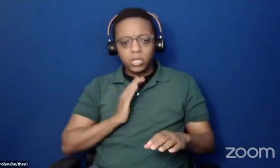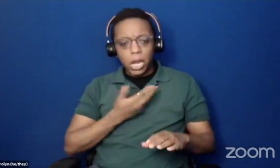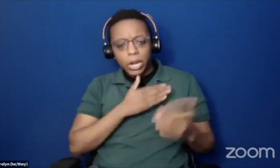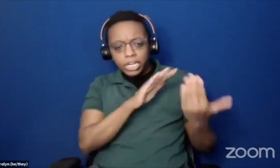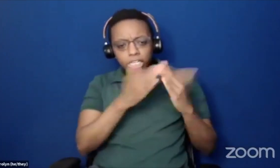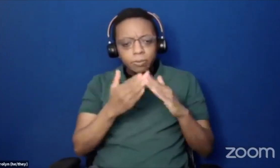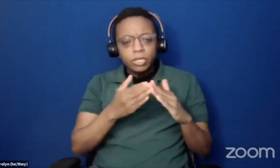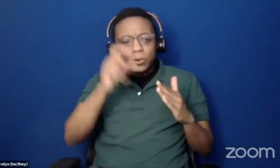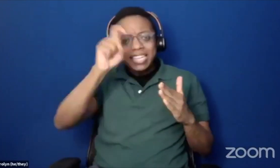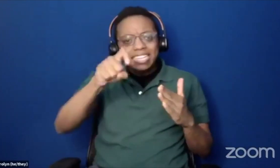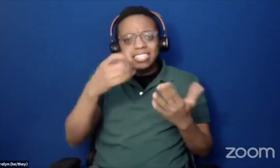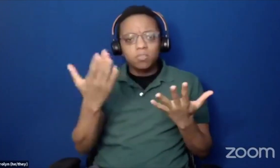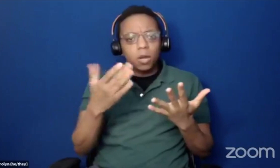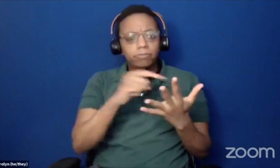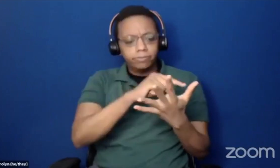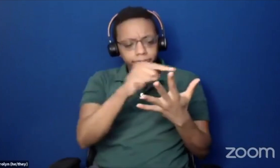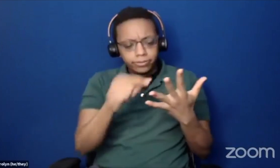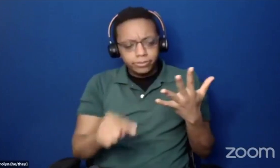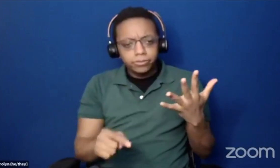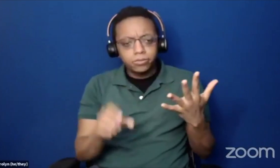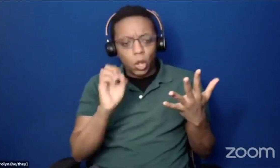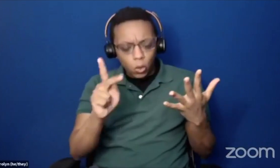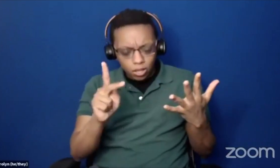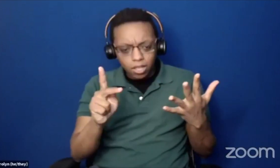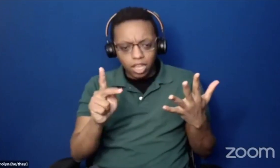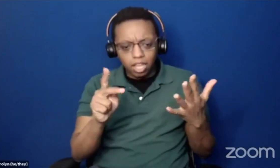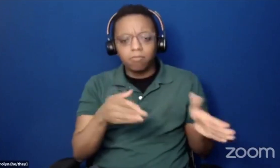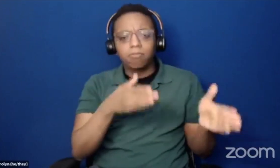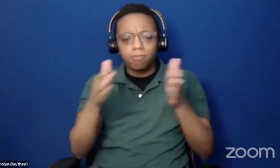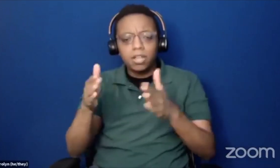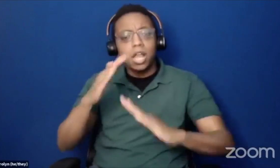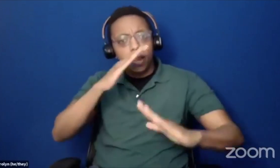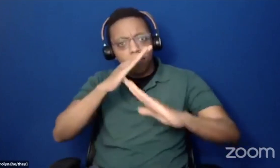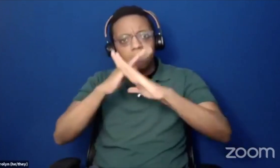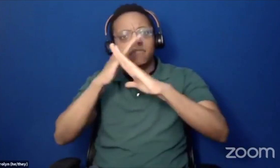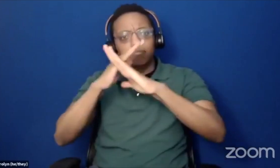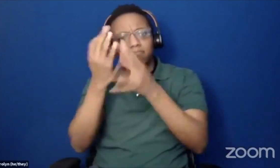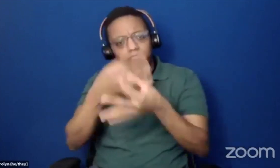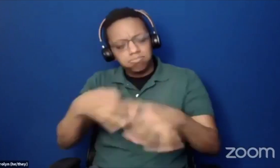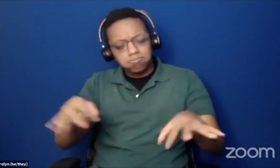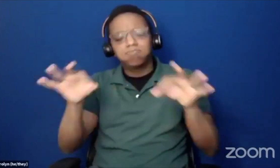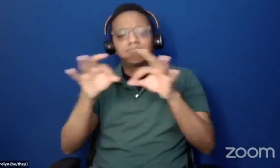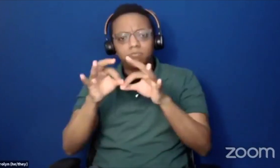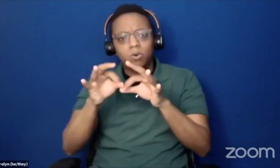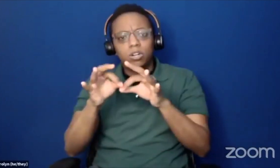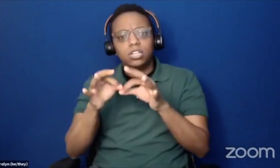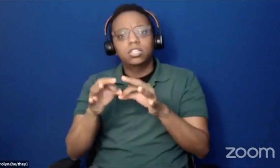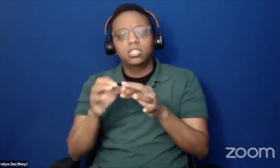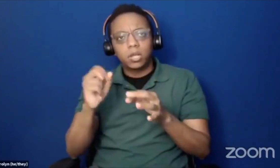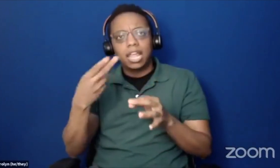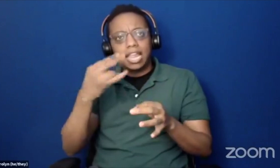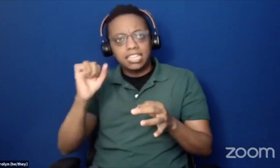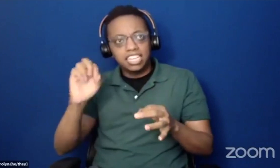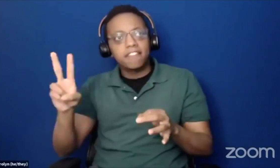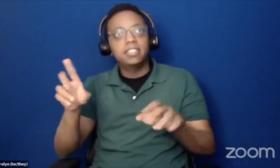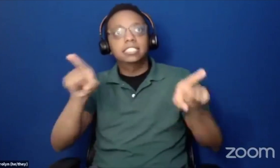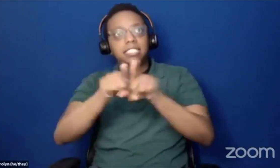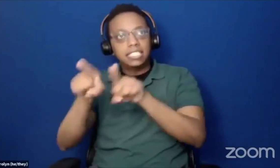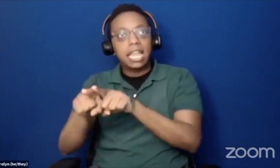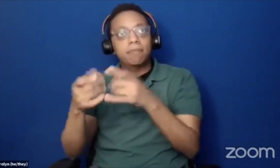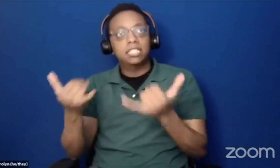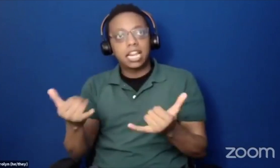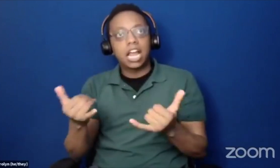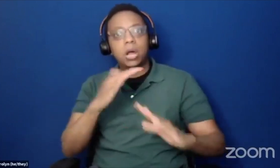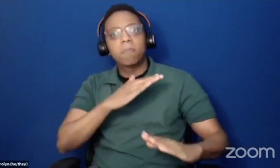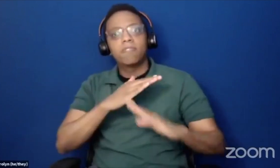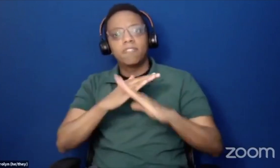them against this? We think of prevention. We already do prevention around HIV. how can we help prevent our community from being hit? Those